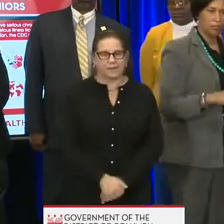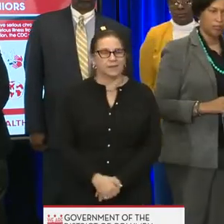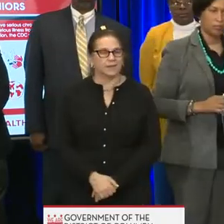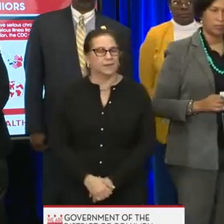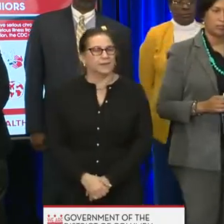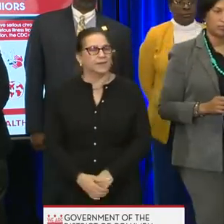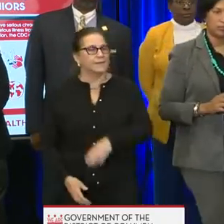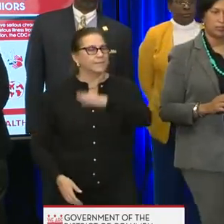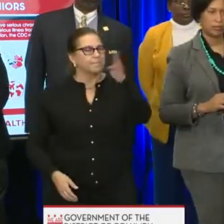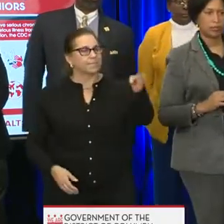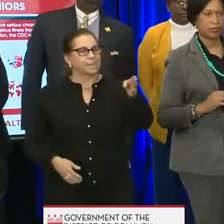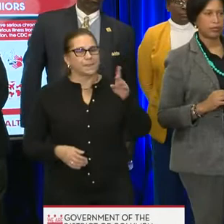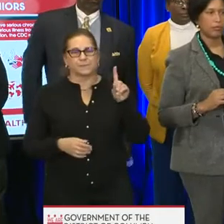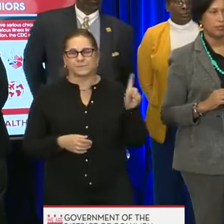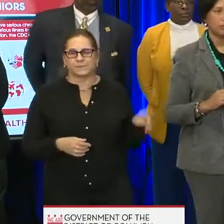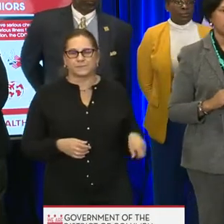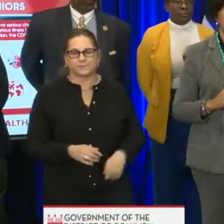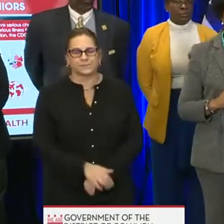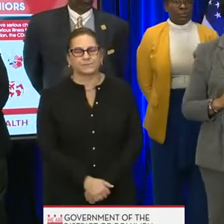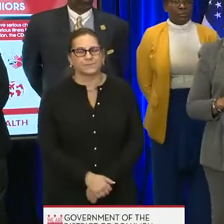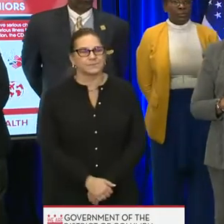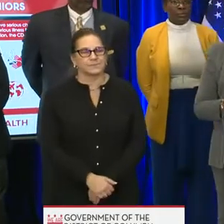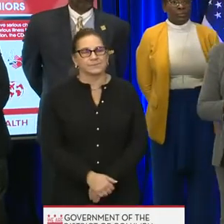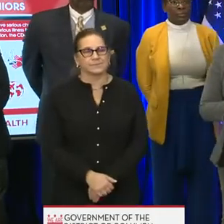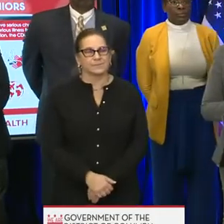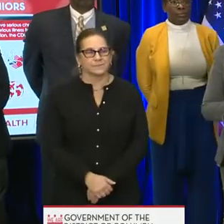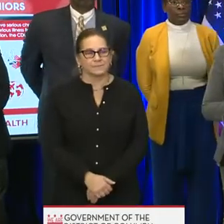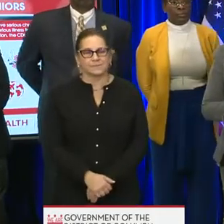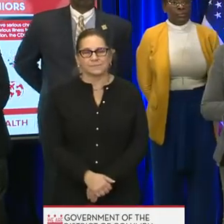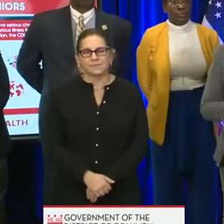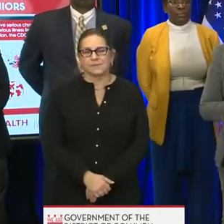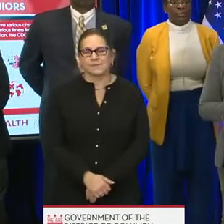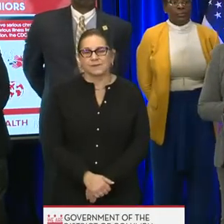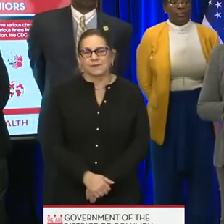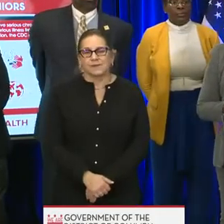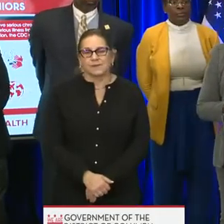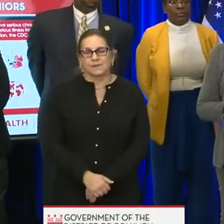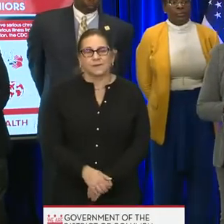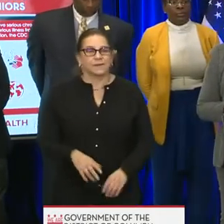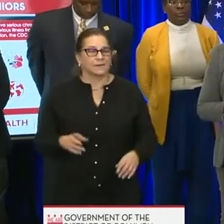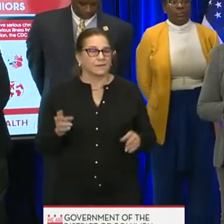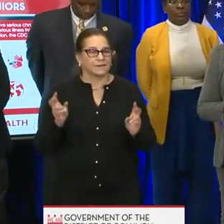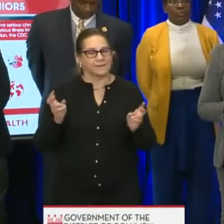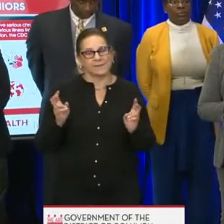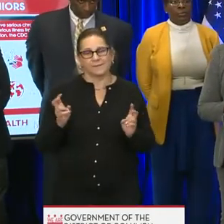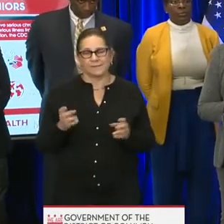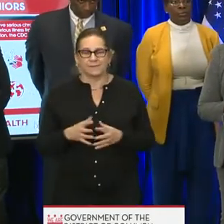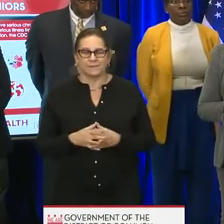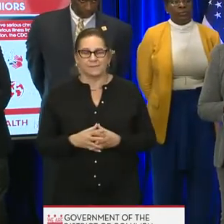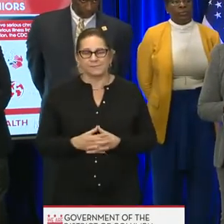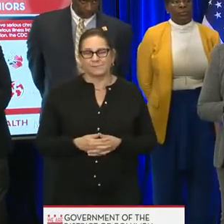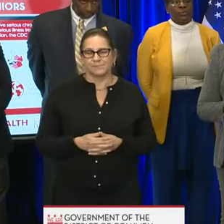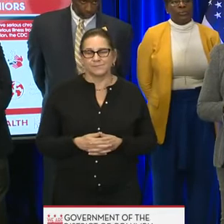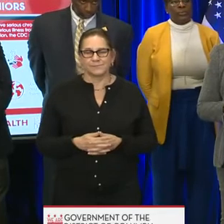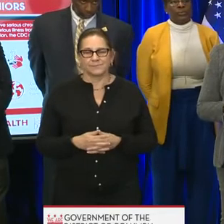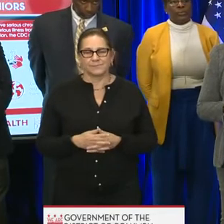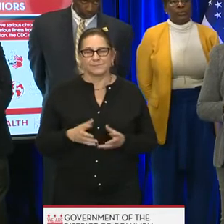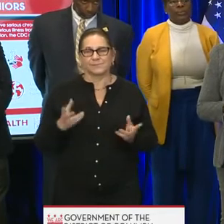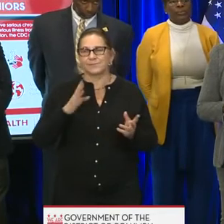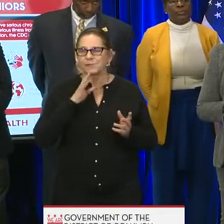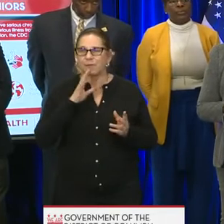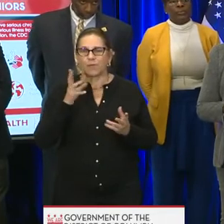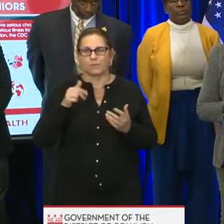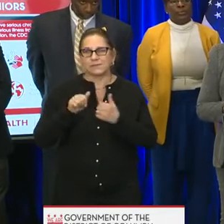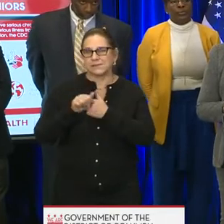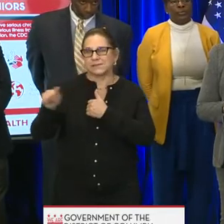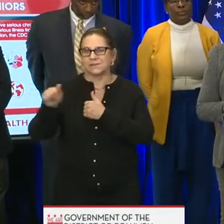Mark. So, and I don't mean to be smart ass about this question, but you're talking about social distancing, you're talking about banning